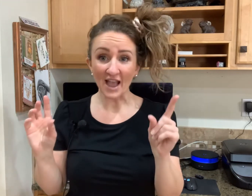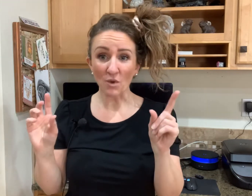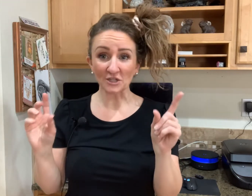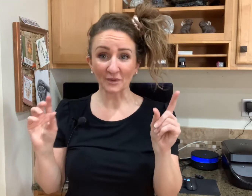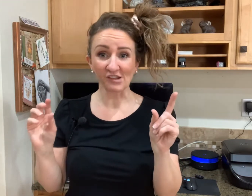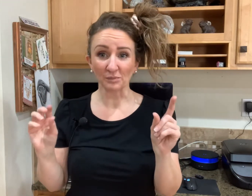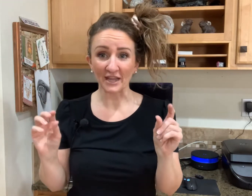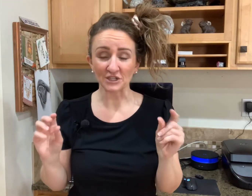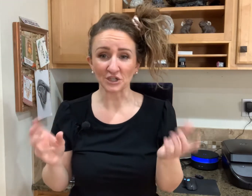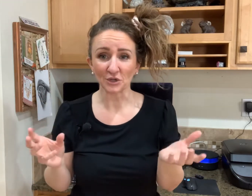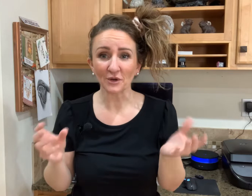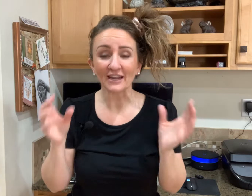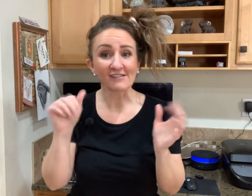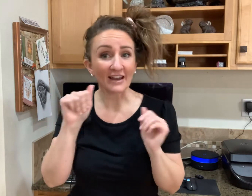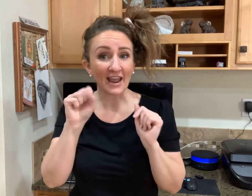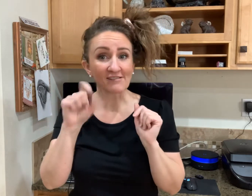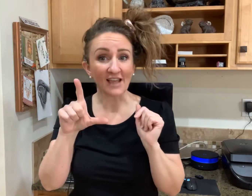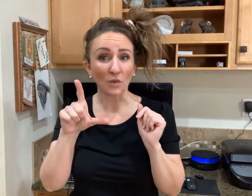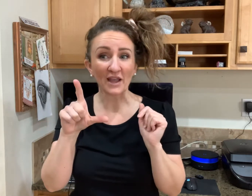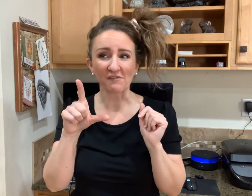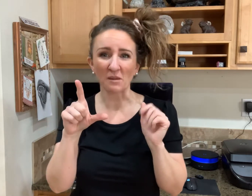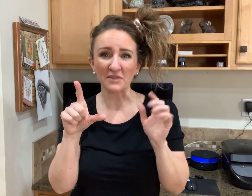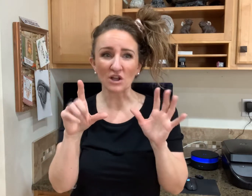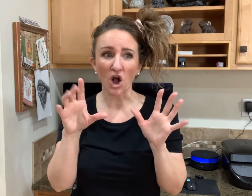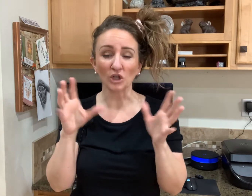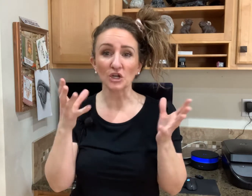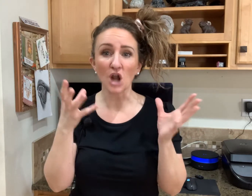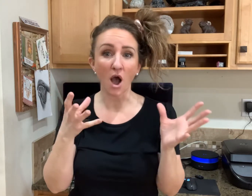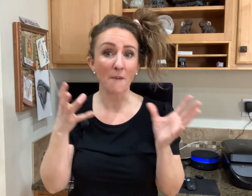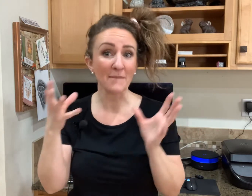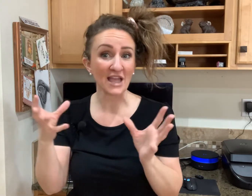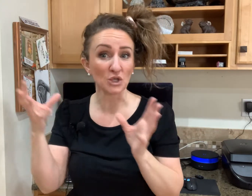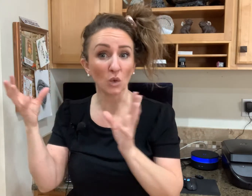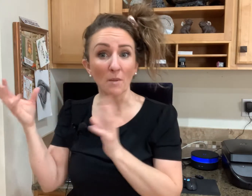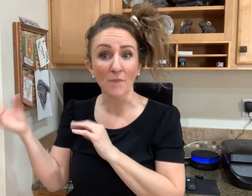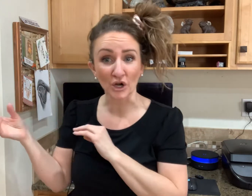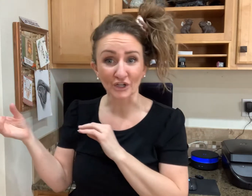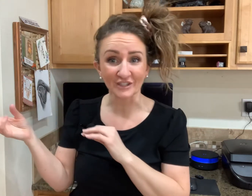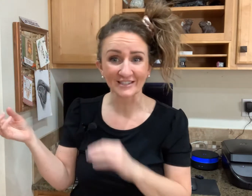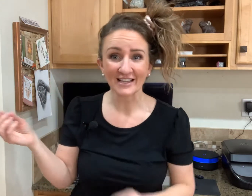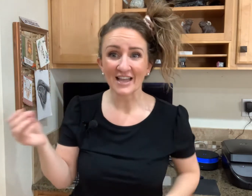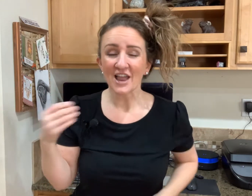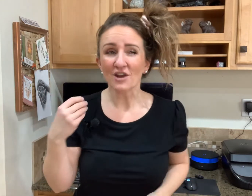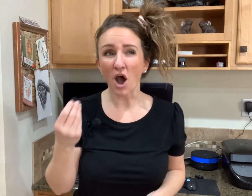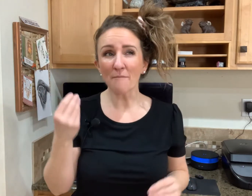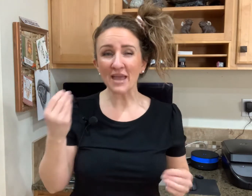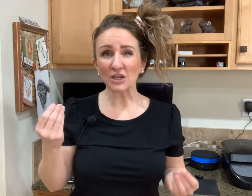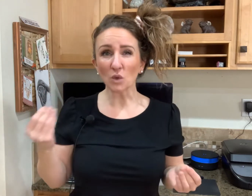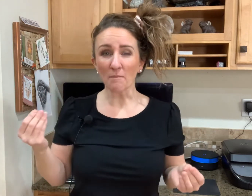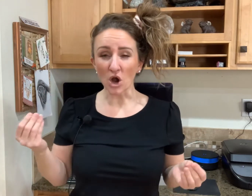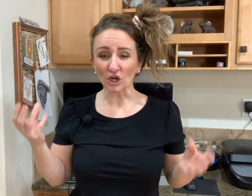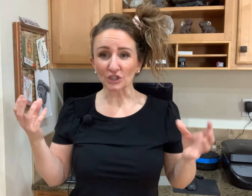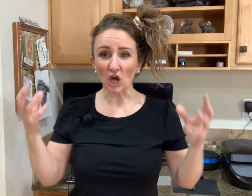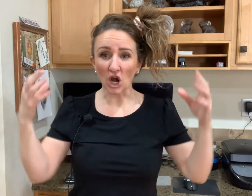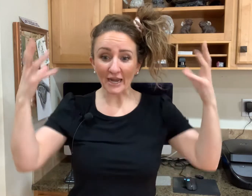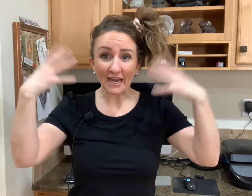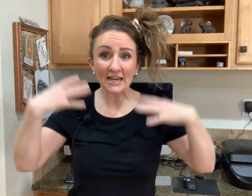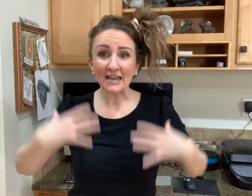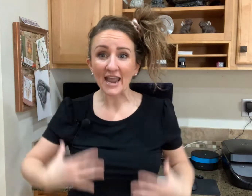want to explain to you is in ASL we have something called non-manual markers. Non-manual markers are